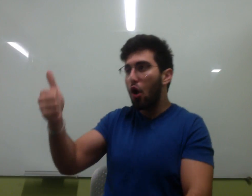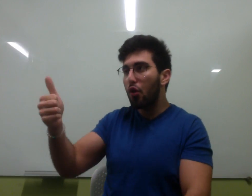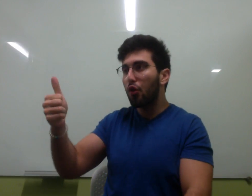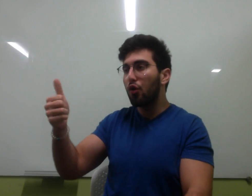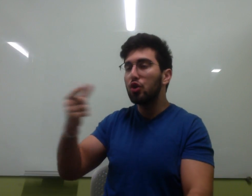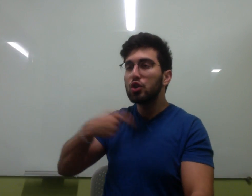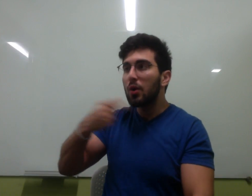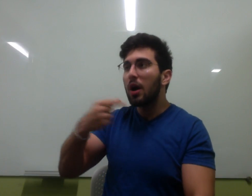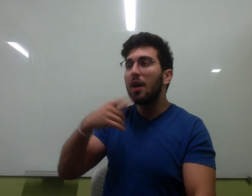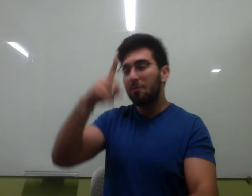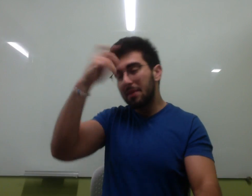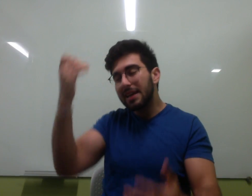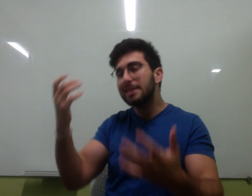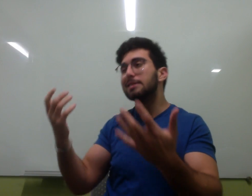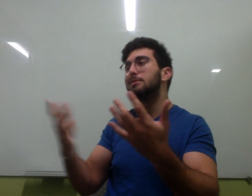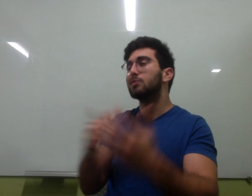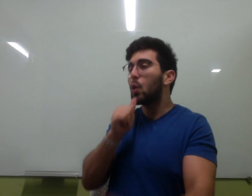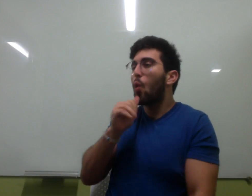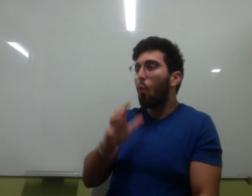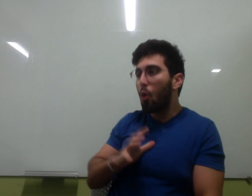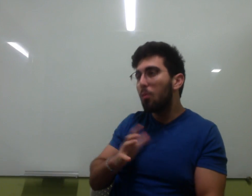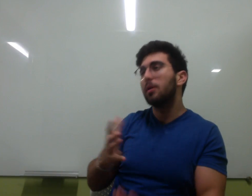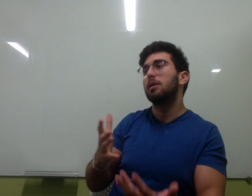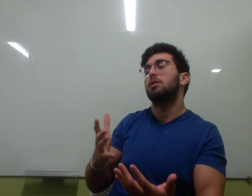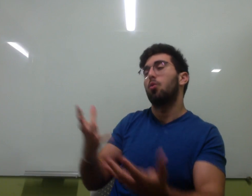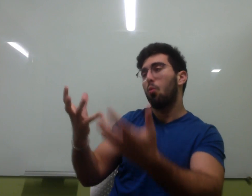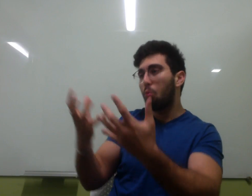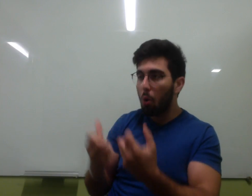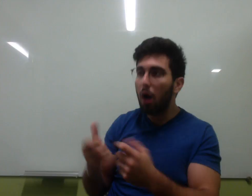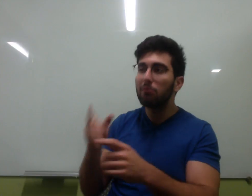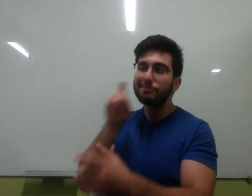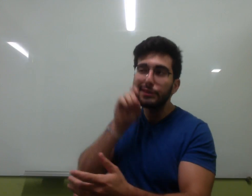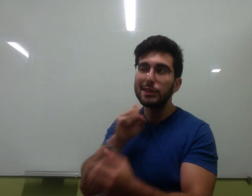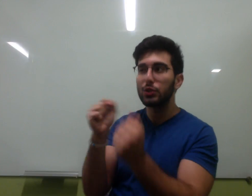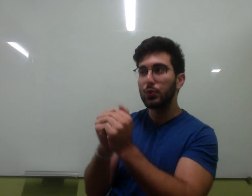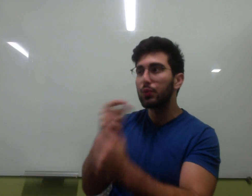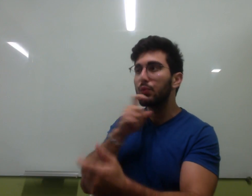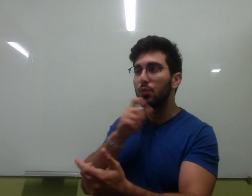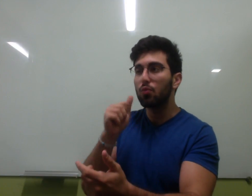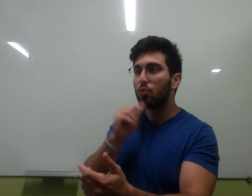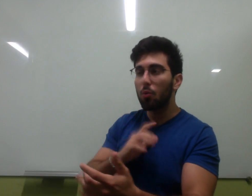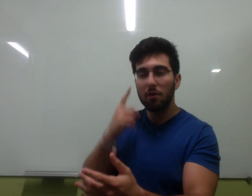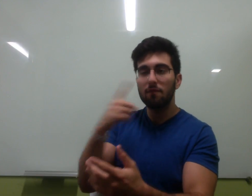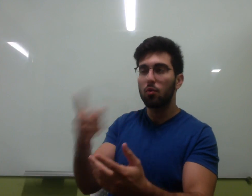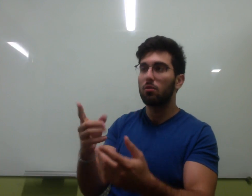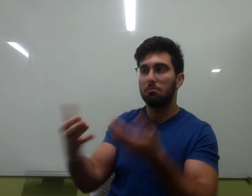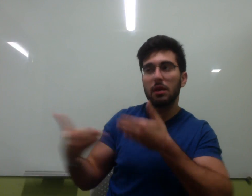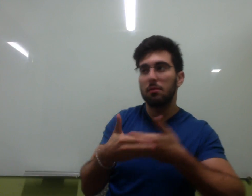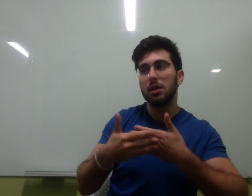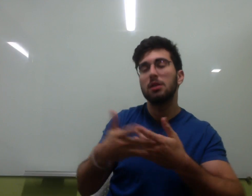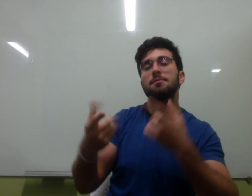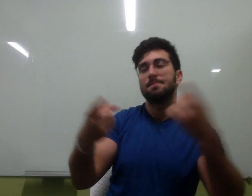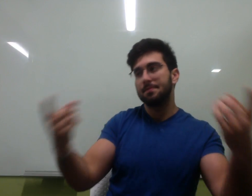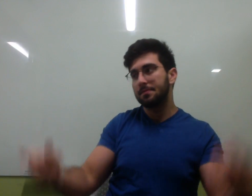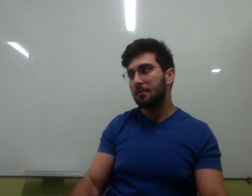True. I just think that's neat. There's no territories. It's like, go wherever you want, man. Yeah. Very chill. This is one of the other big facts of the